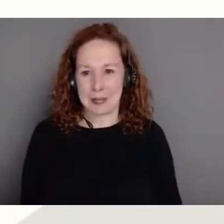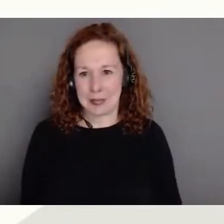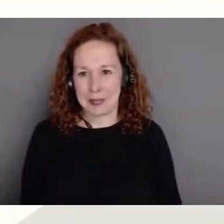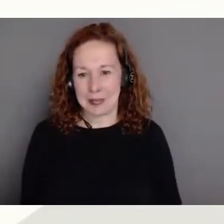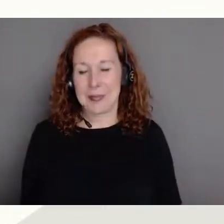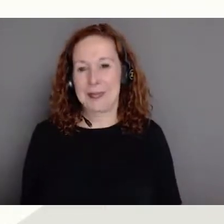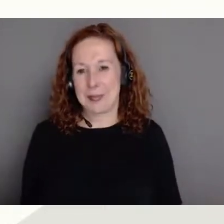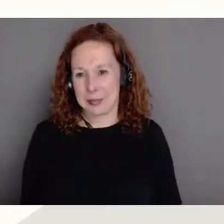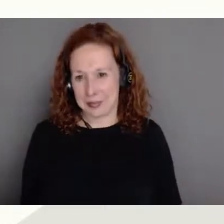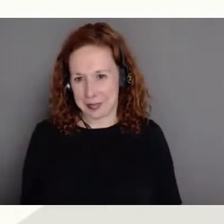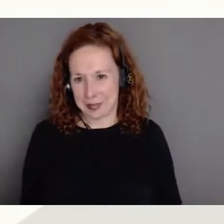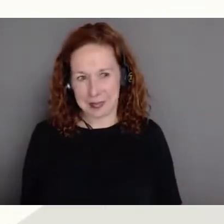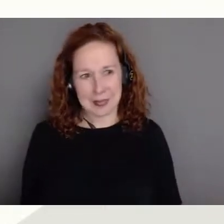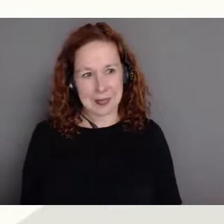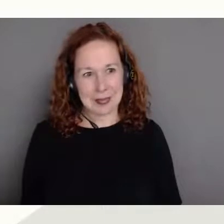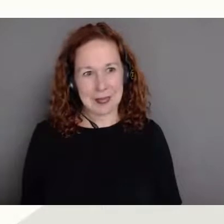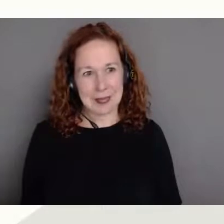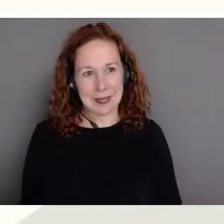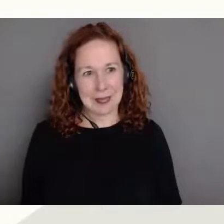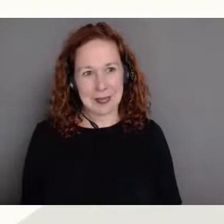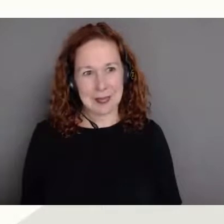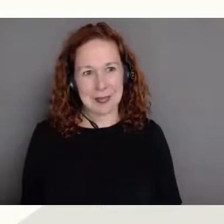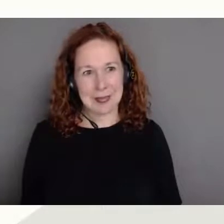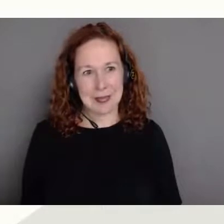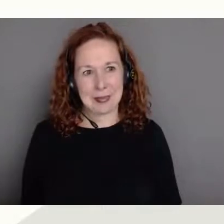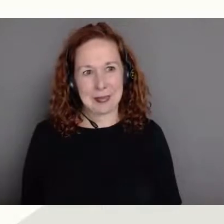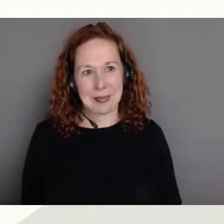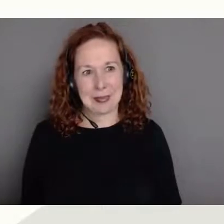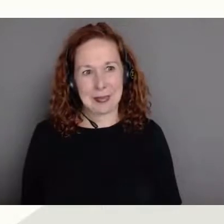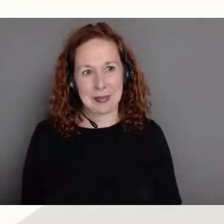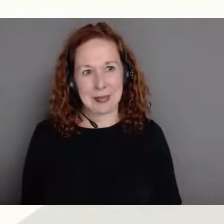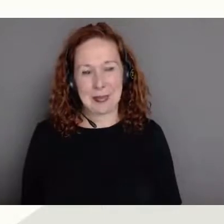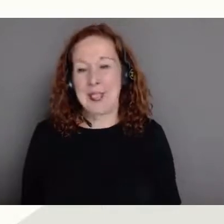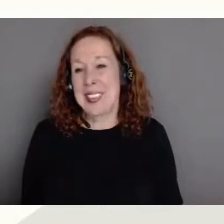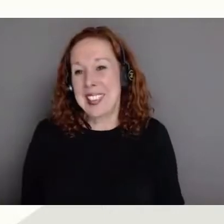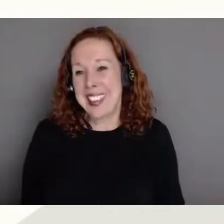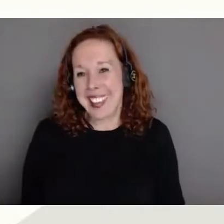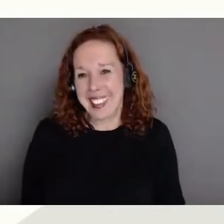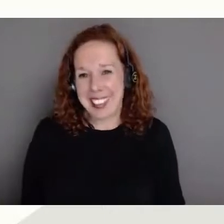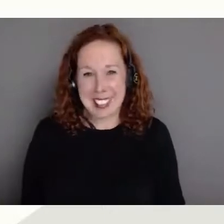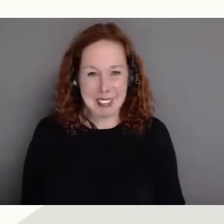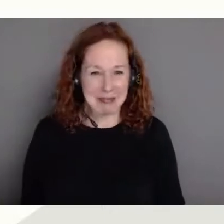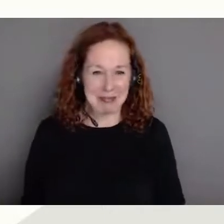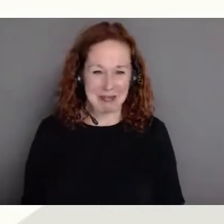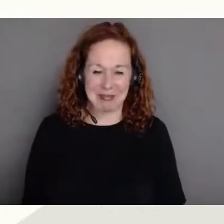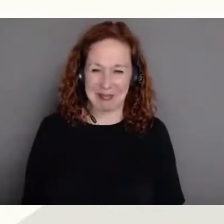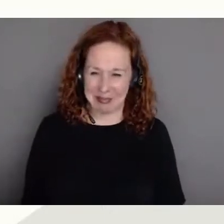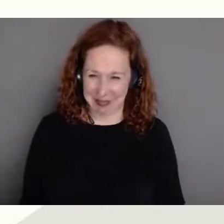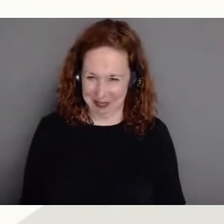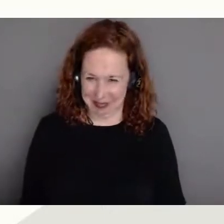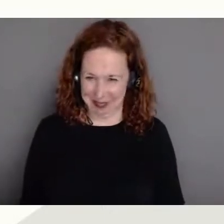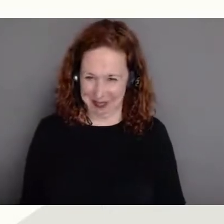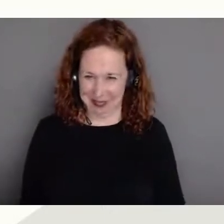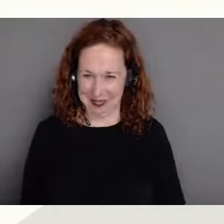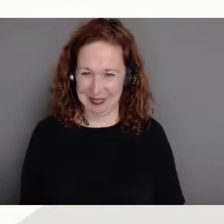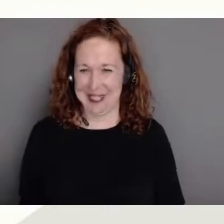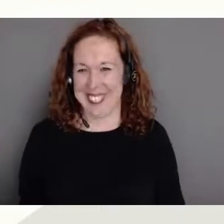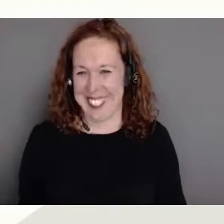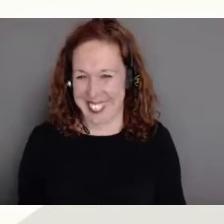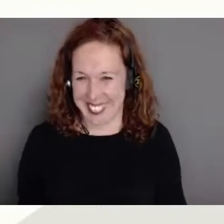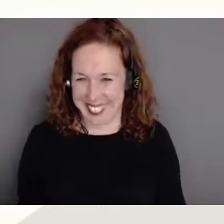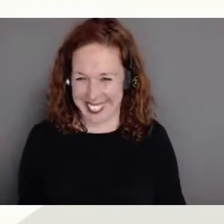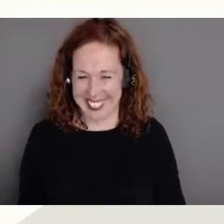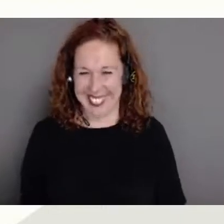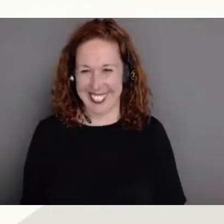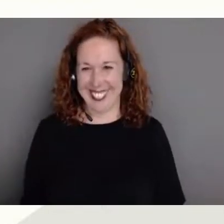No. Oh, my producer has already put the link in the chat to one of the things we said. Way to go, producer! On